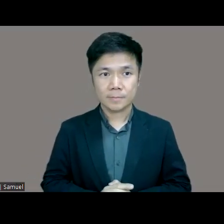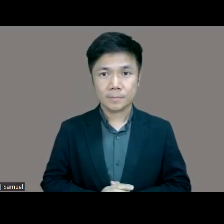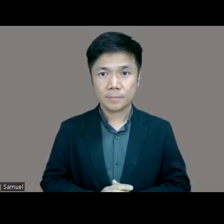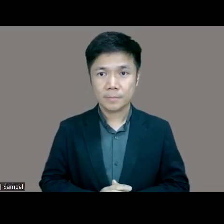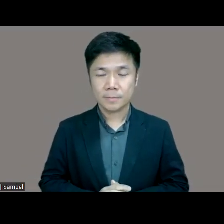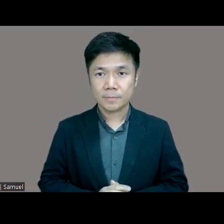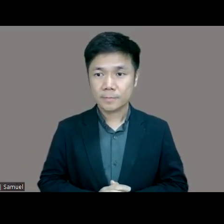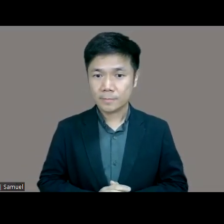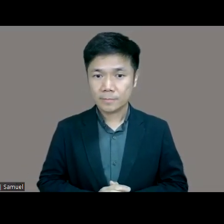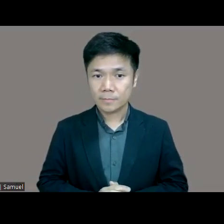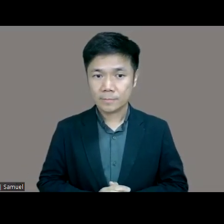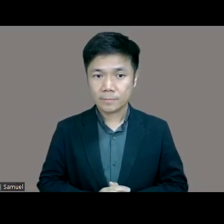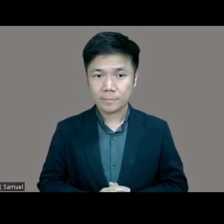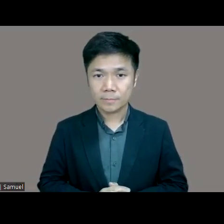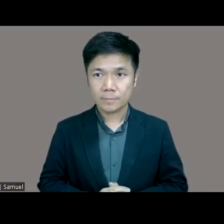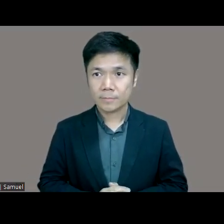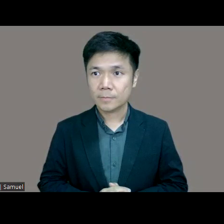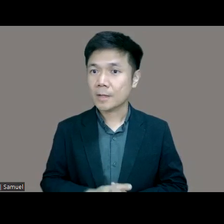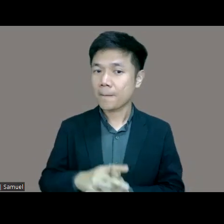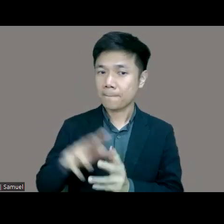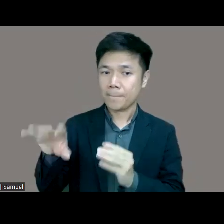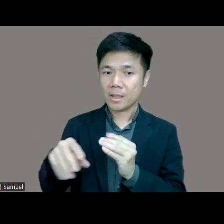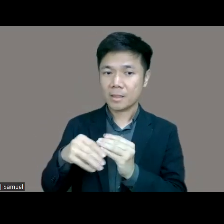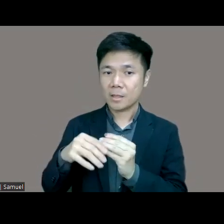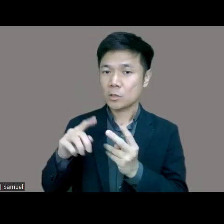And Armel as well, I see.